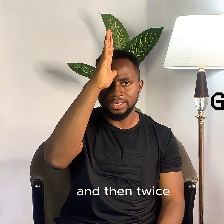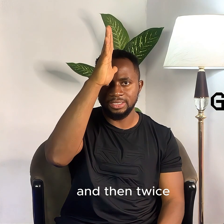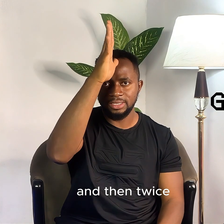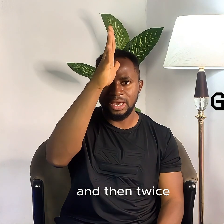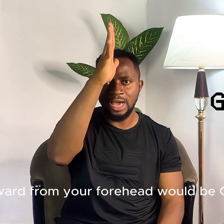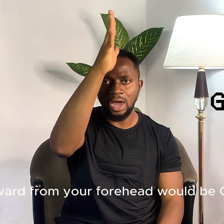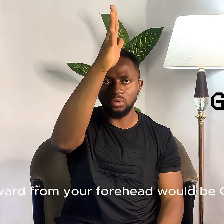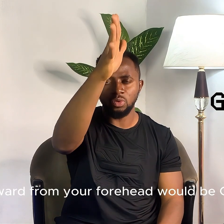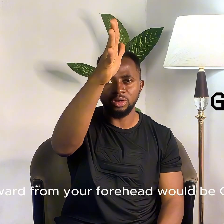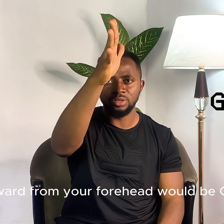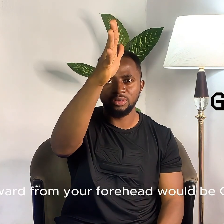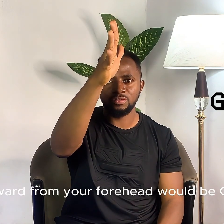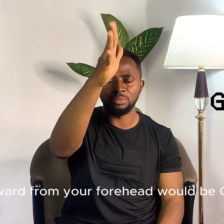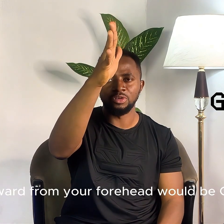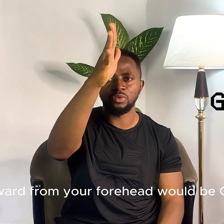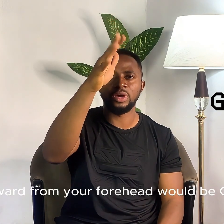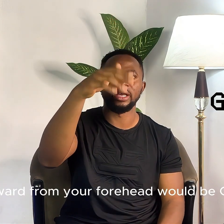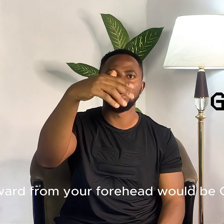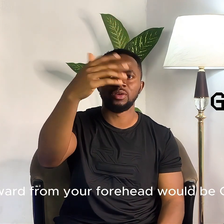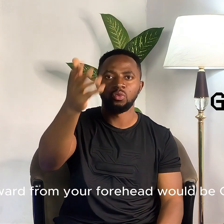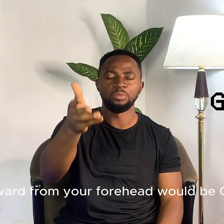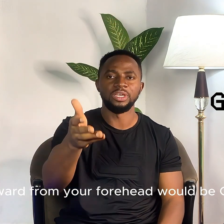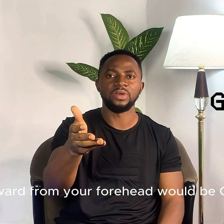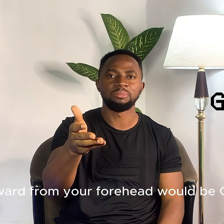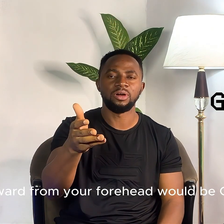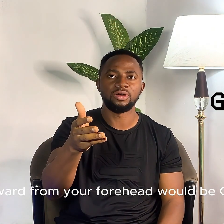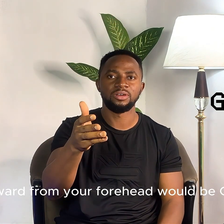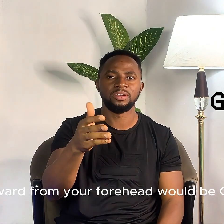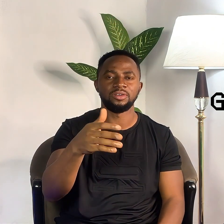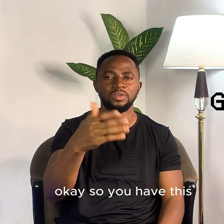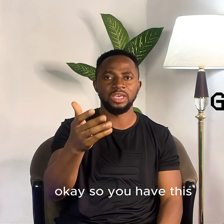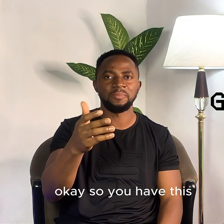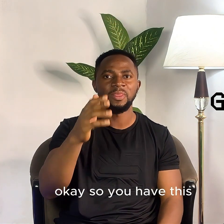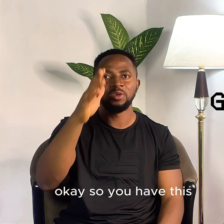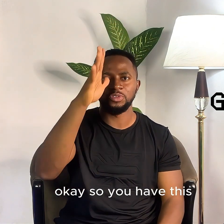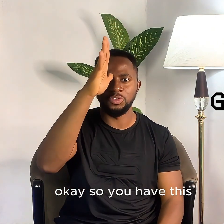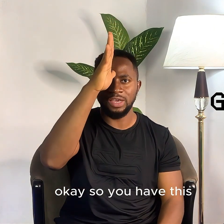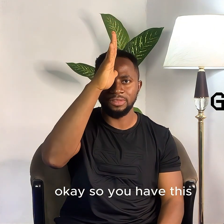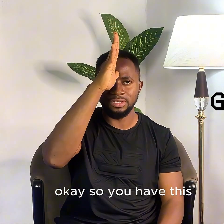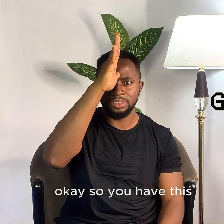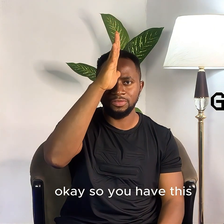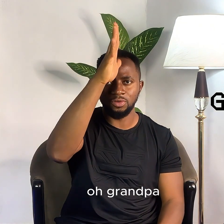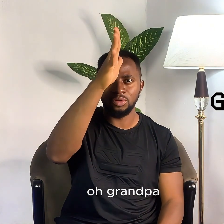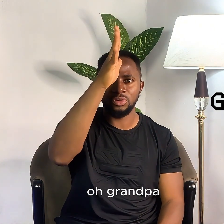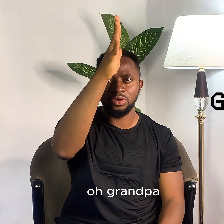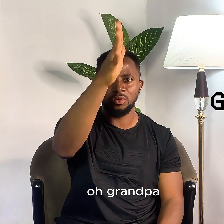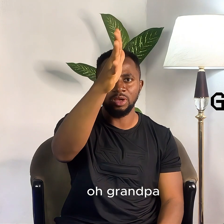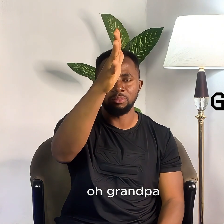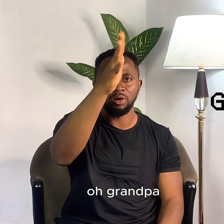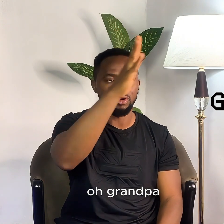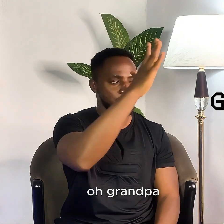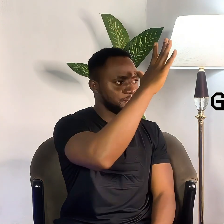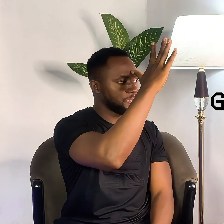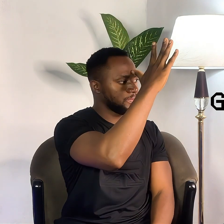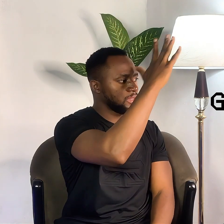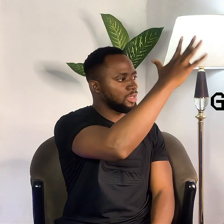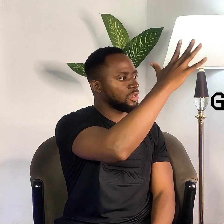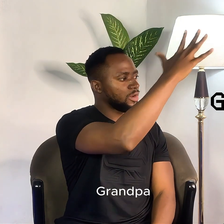twice outward from your forehead would be grandpa. Okay, so you have this for grandpa,